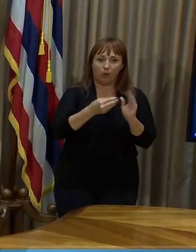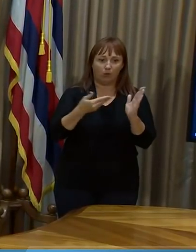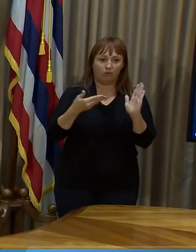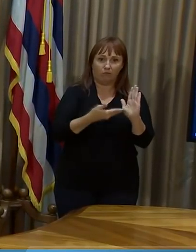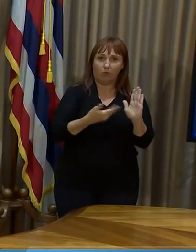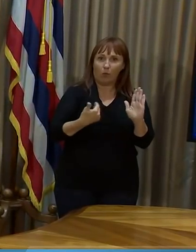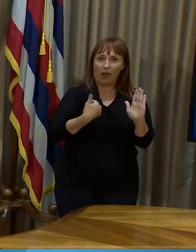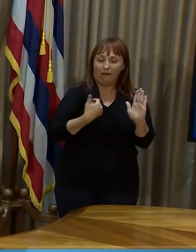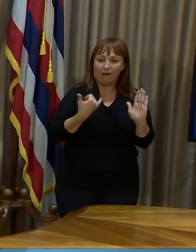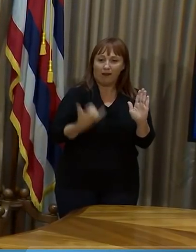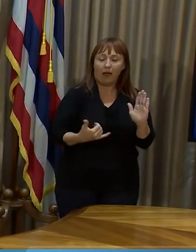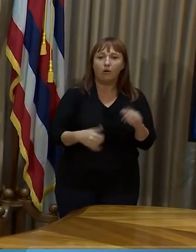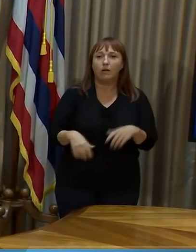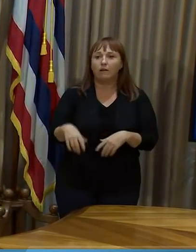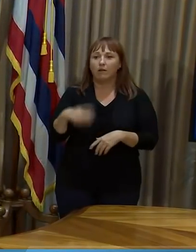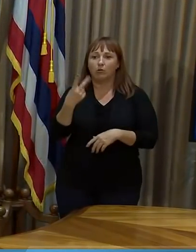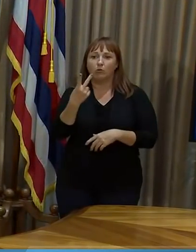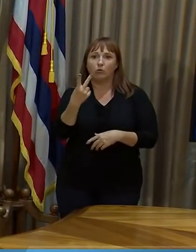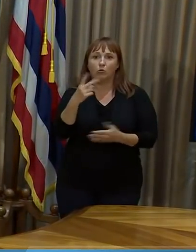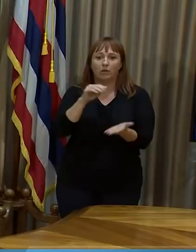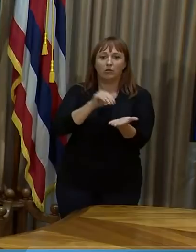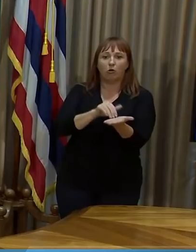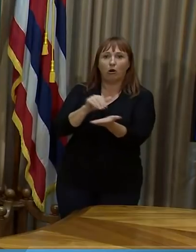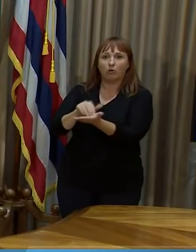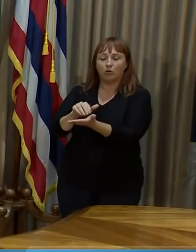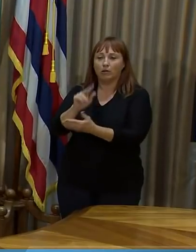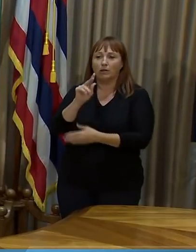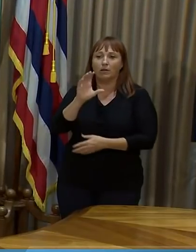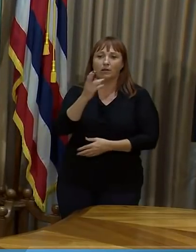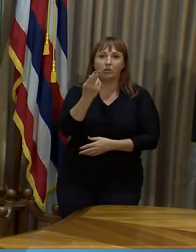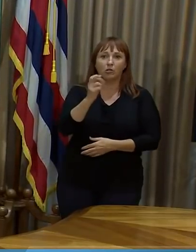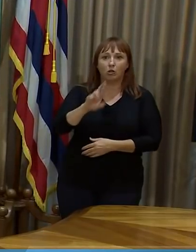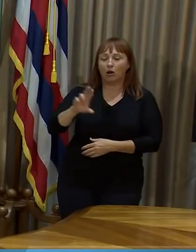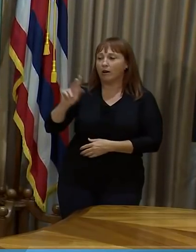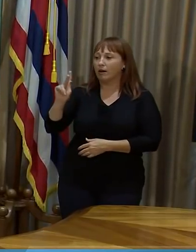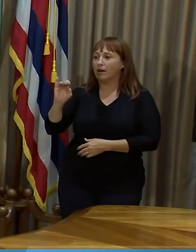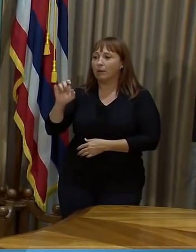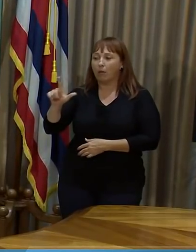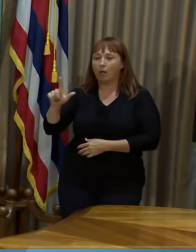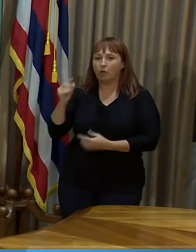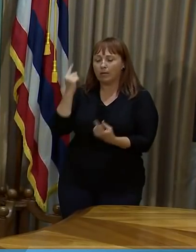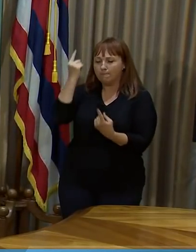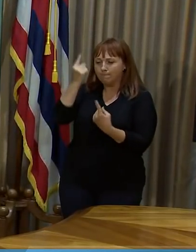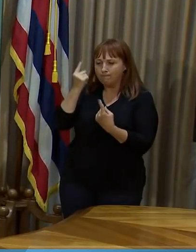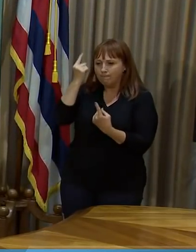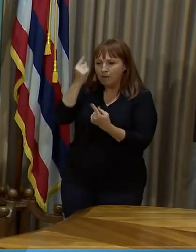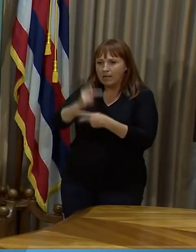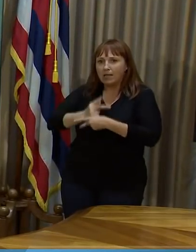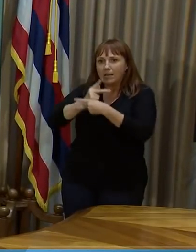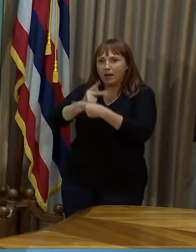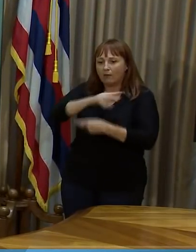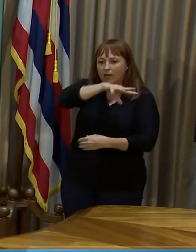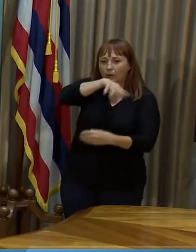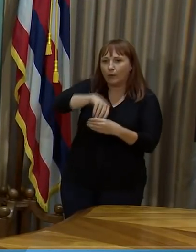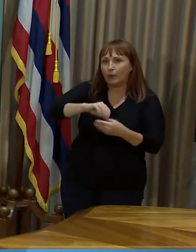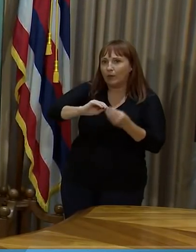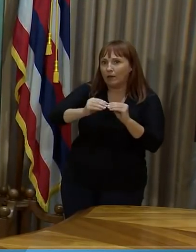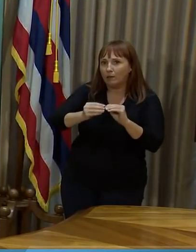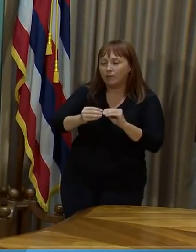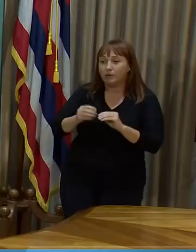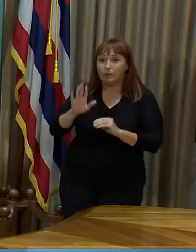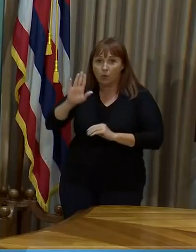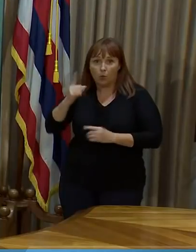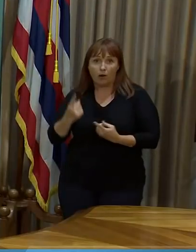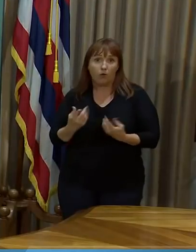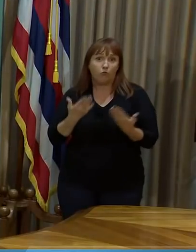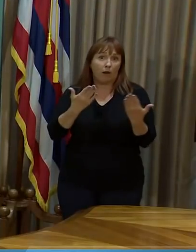Dr. Kemble and Dr. Char was thoughtful in how those should be considered. And one of the recommendations, and